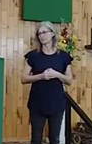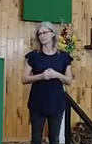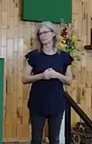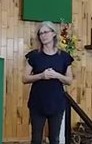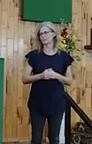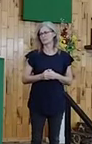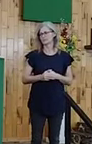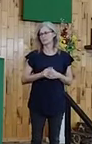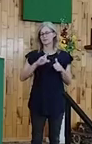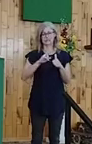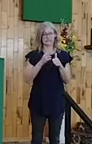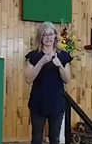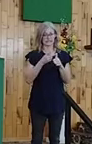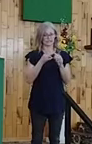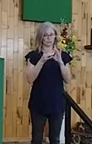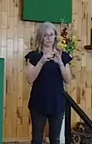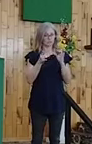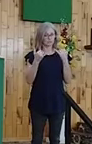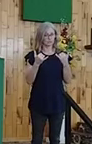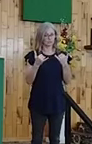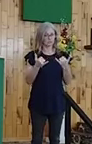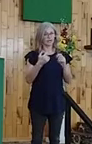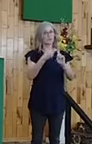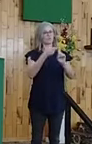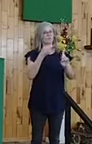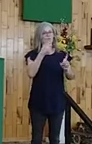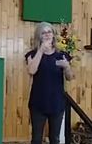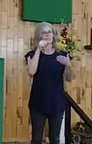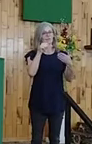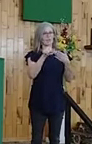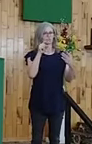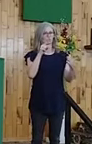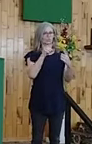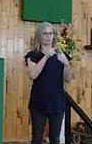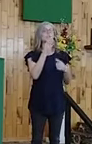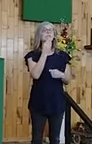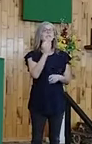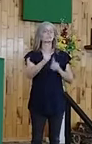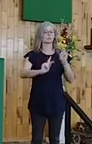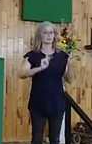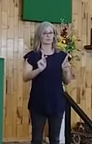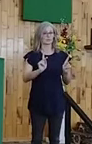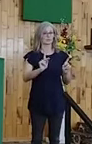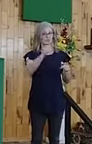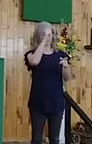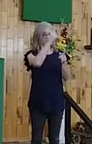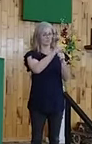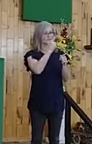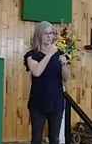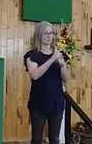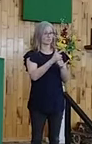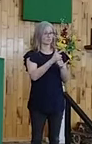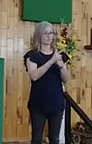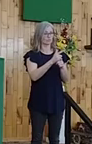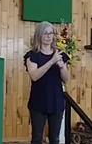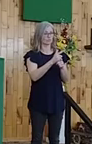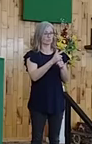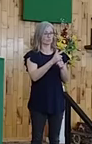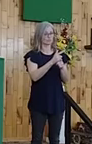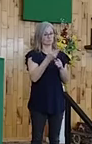Our second reading today is a reading from the letter to the Hebrews. Brothers and sisters, the